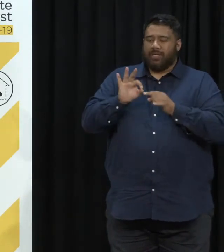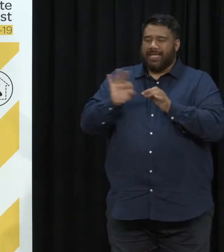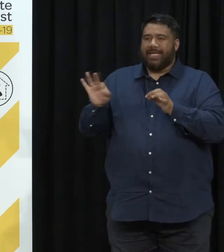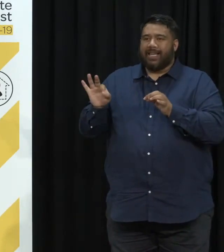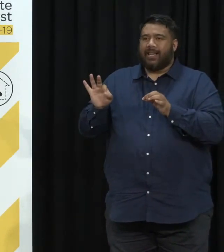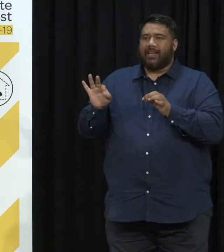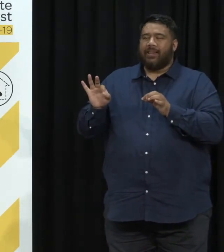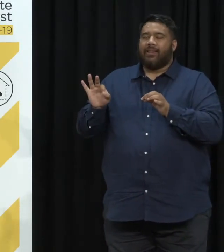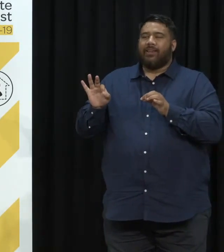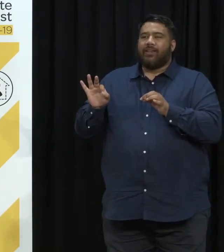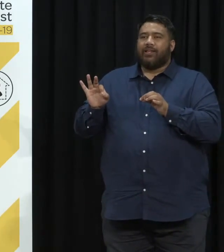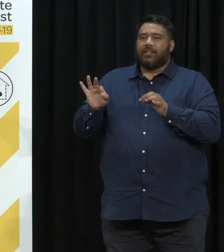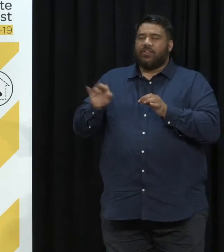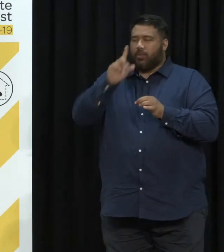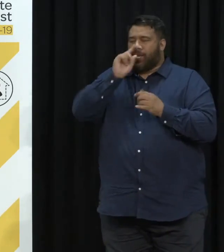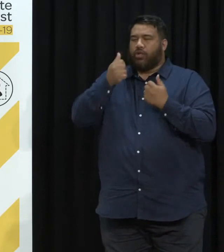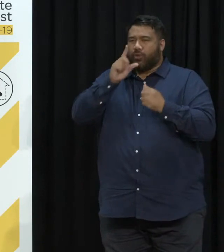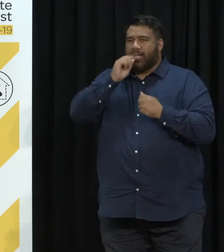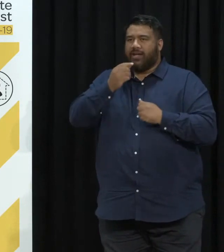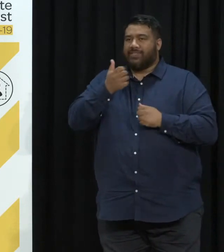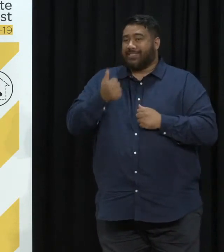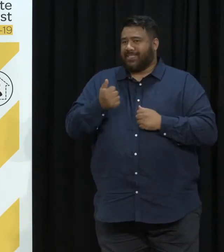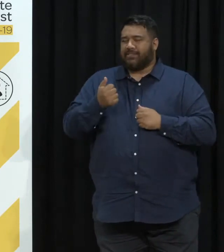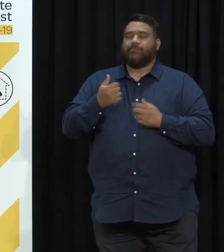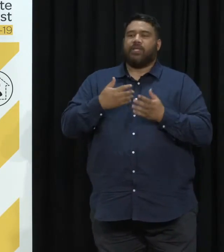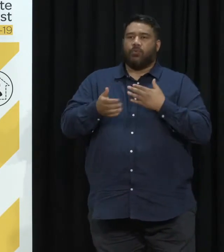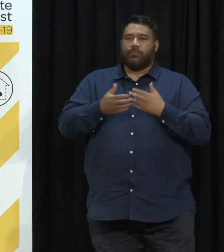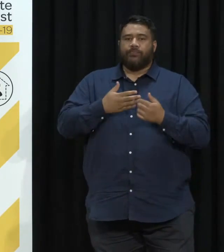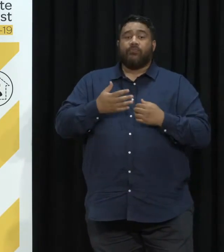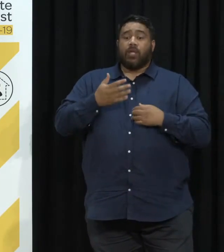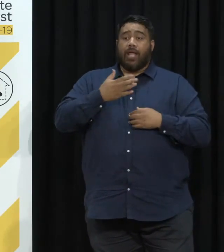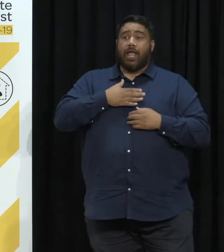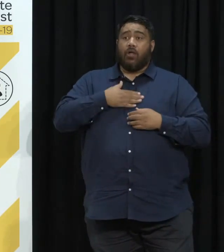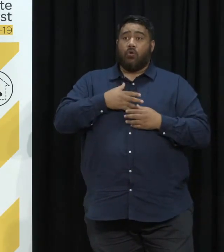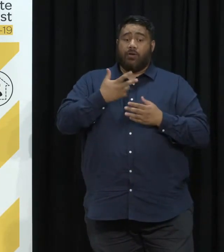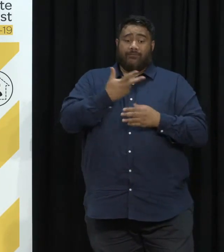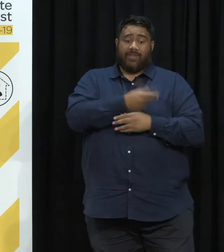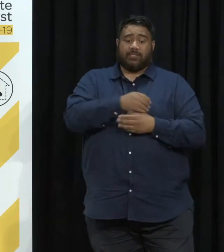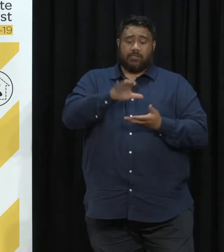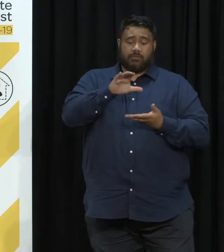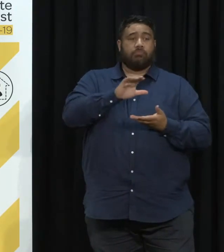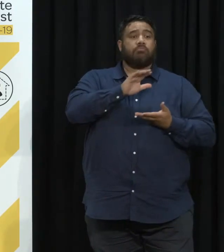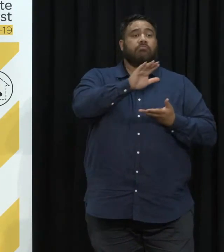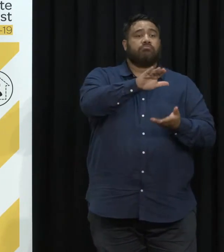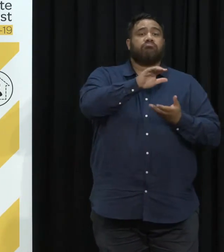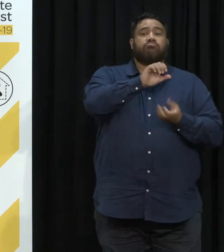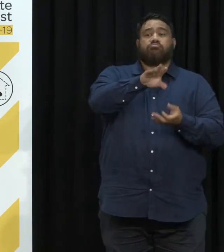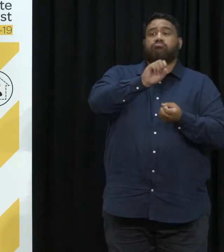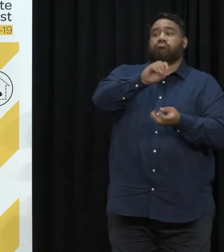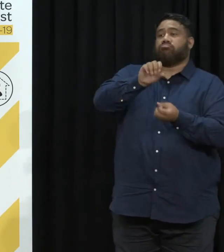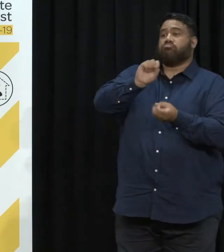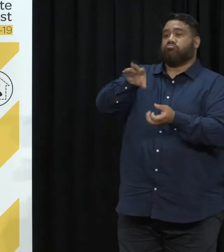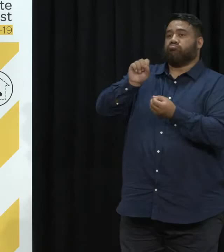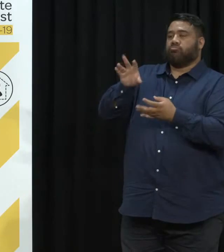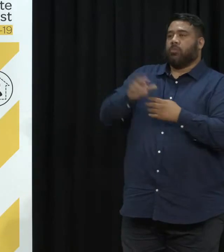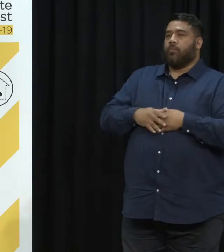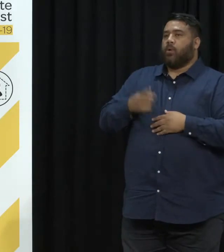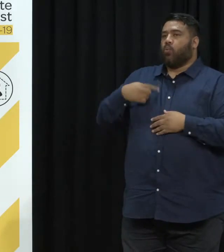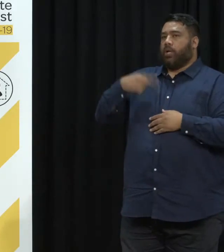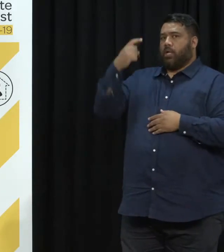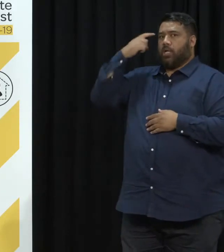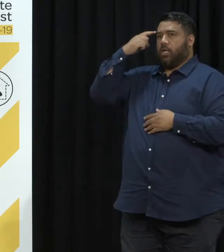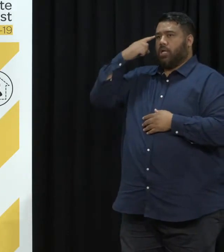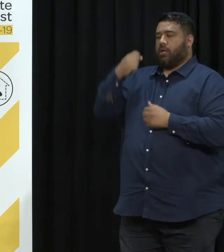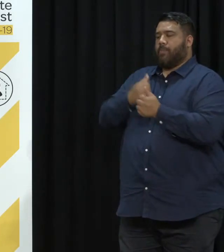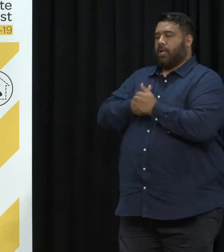process. Now, when we send out our vaccines in order to do an allocated lot of frontline workers, we have a backup plan where if we've